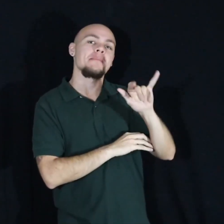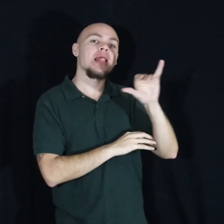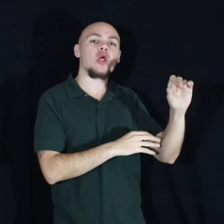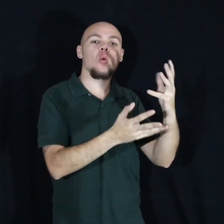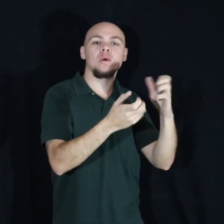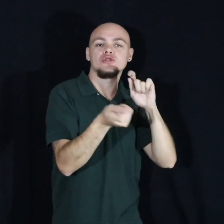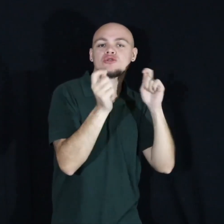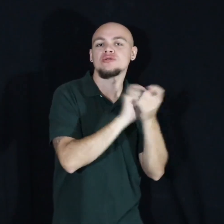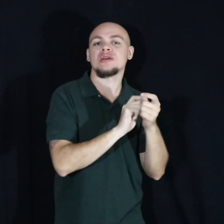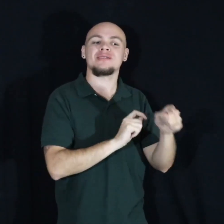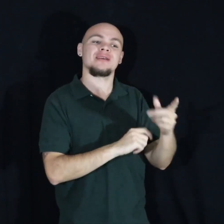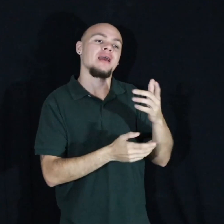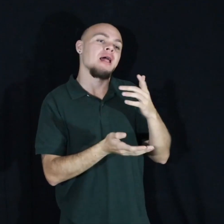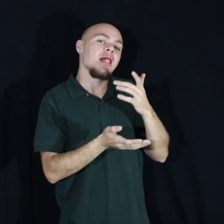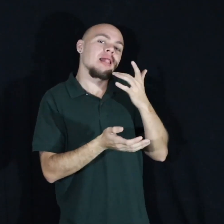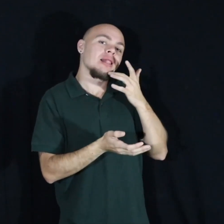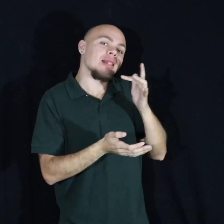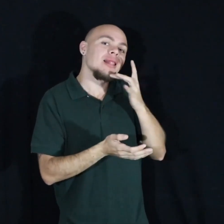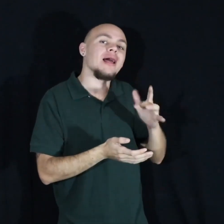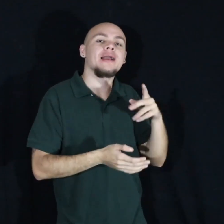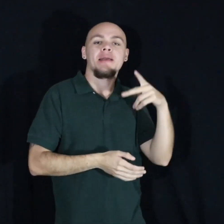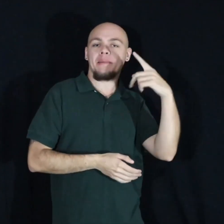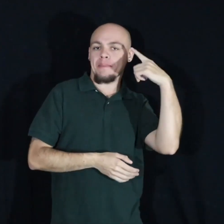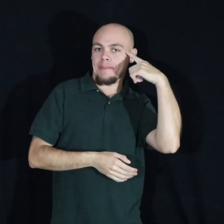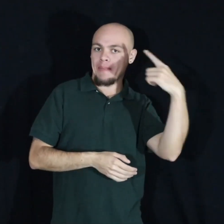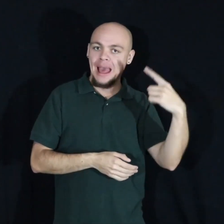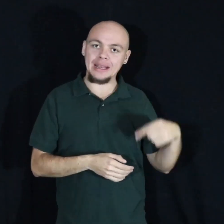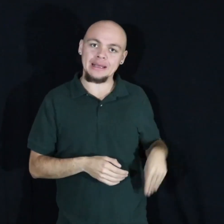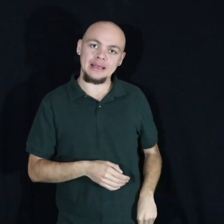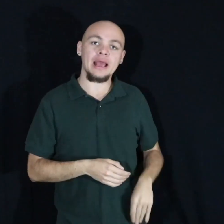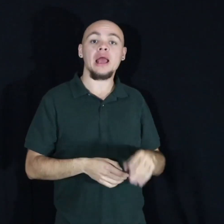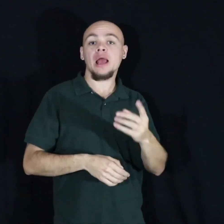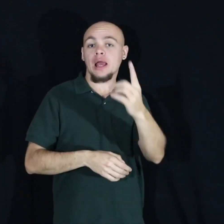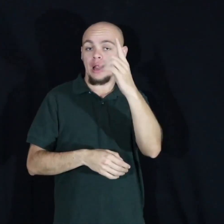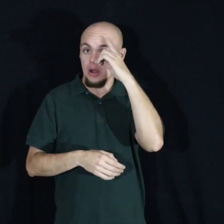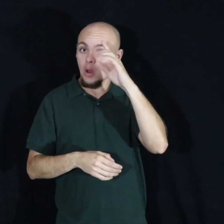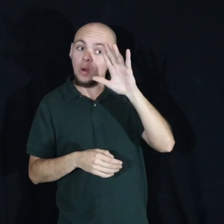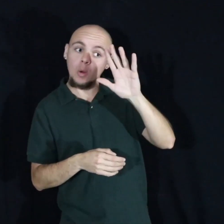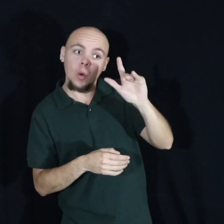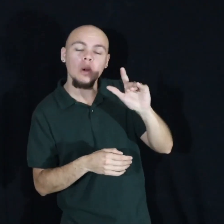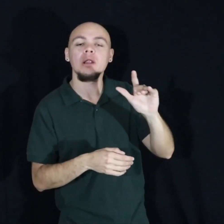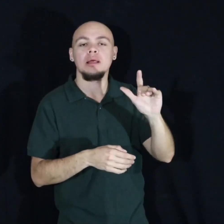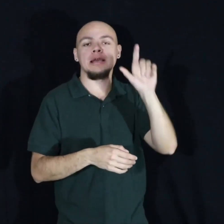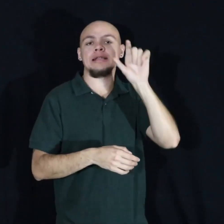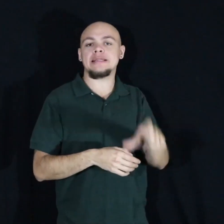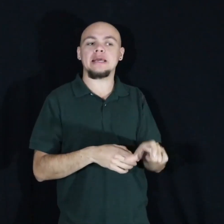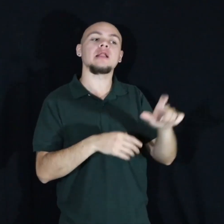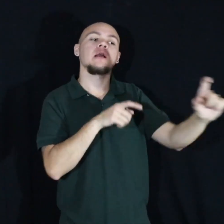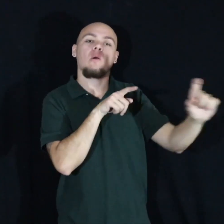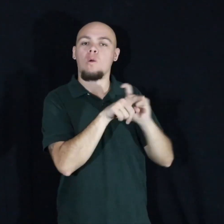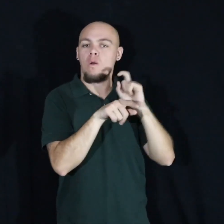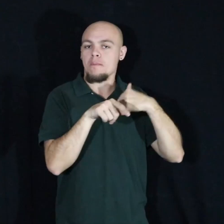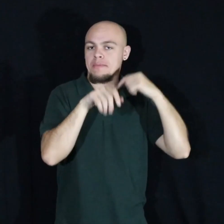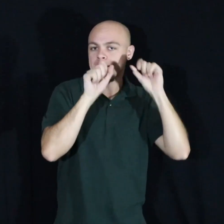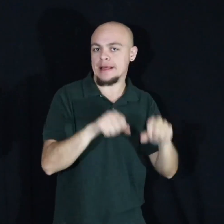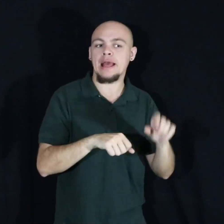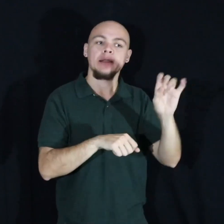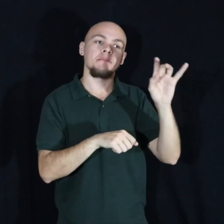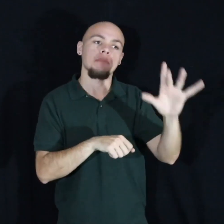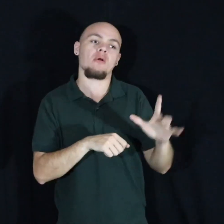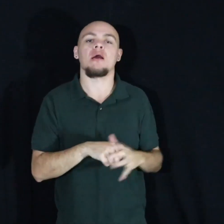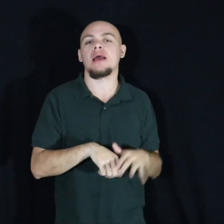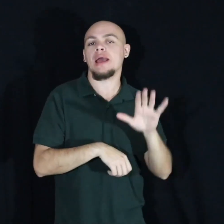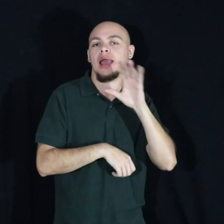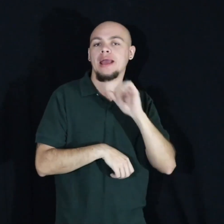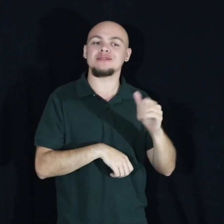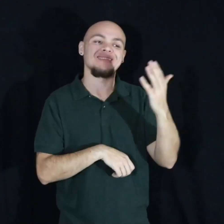so he keeps a lucky penny in his pants pocket along with the quarter I gave him to call with whenever he is in need. In the desperation of his 15-year-old